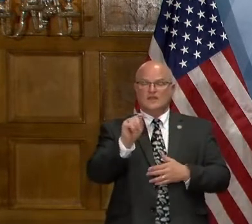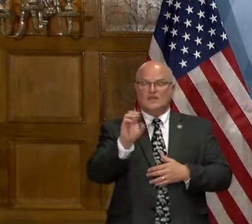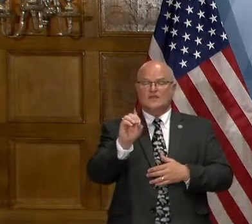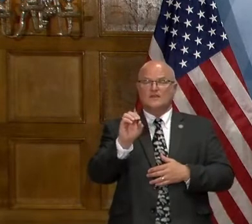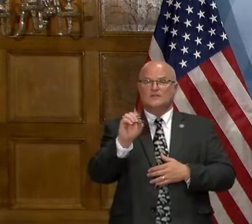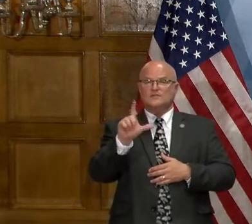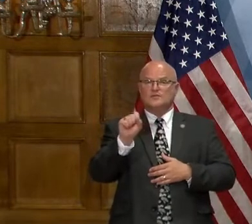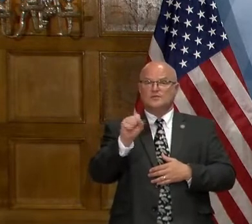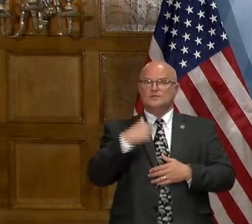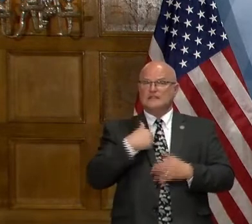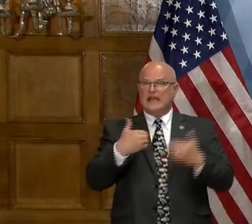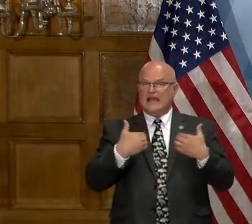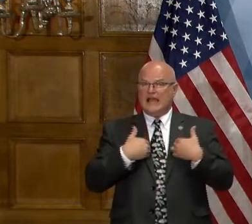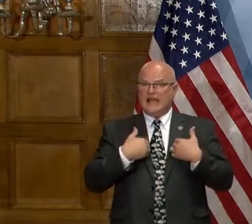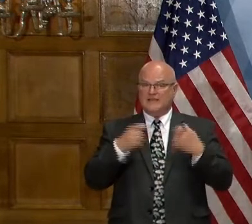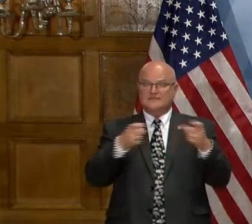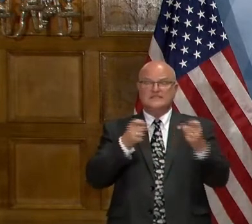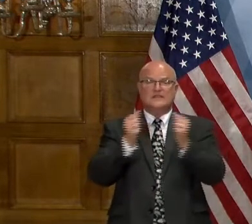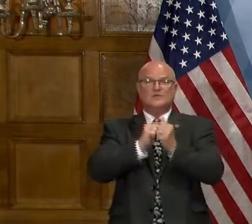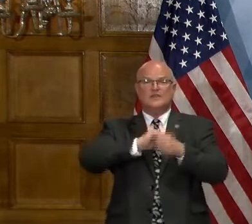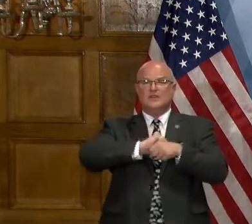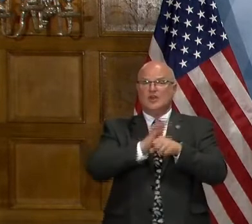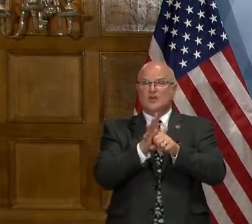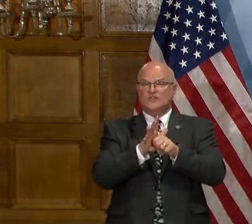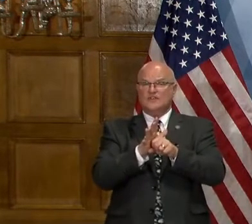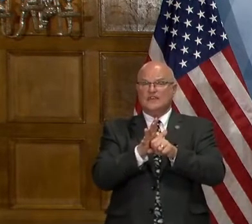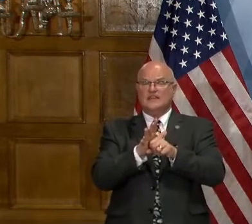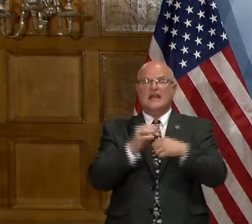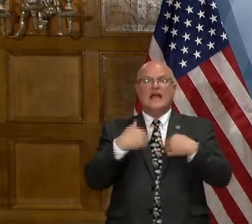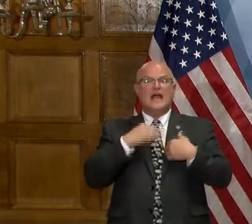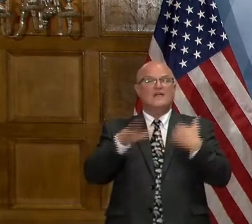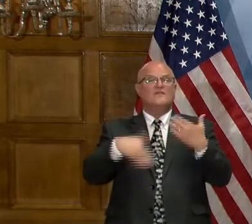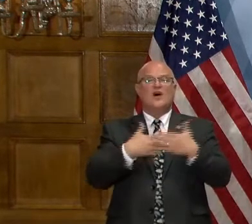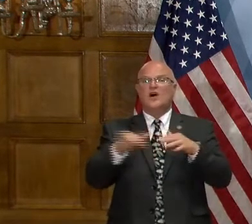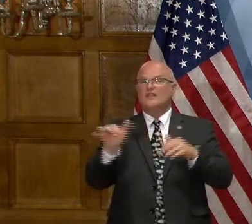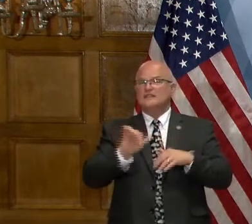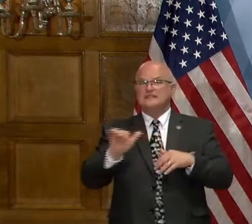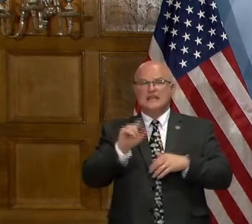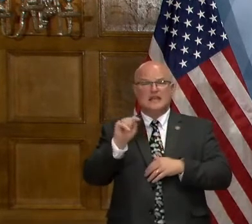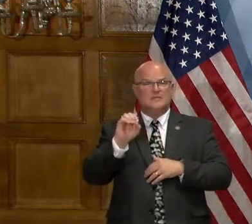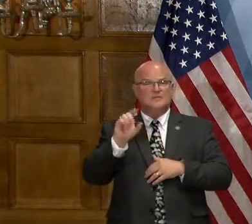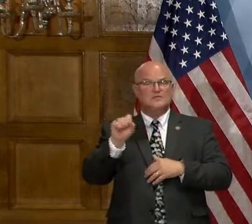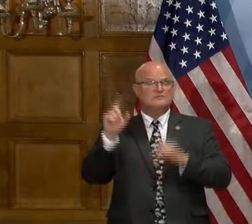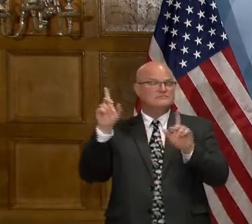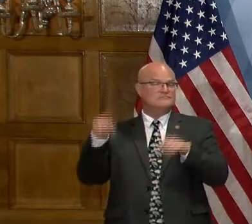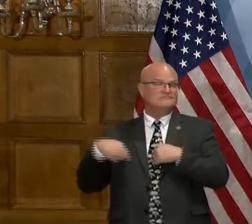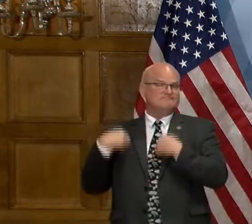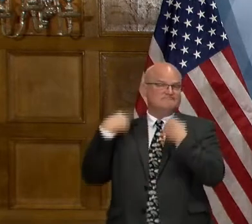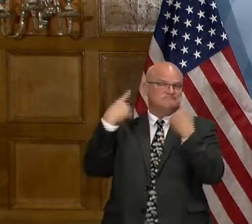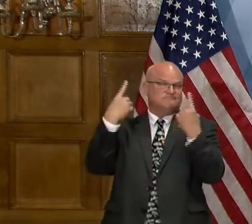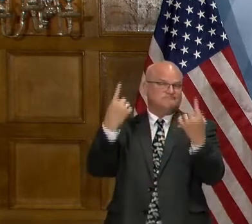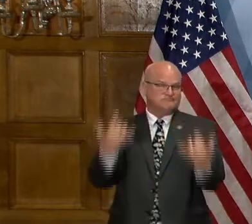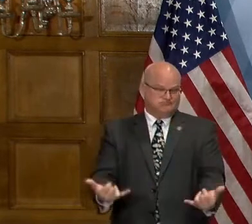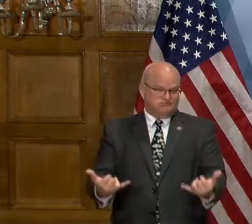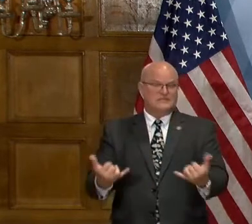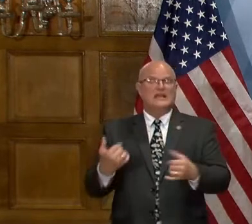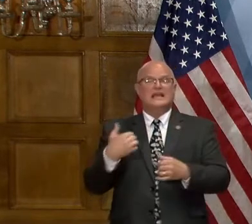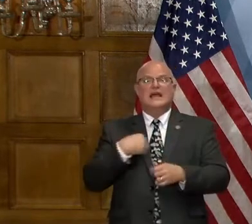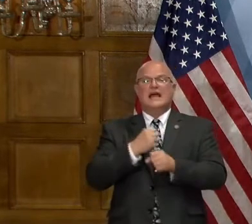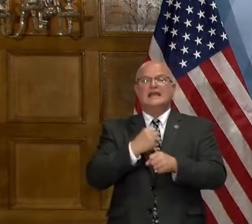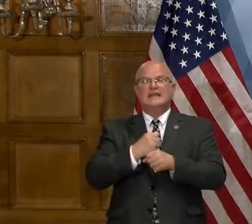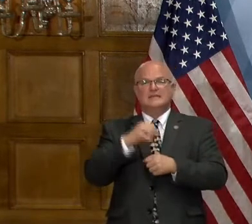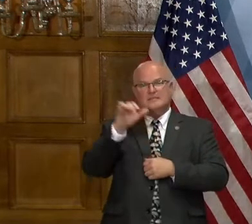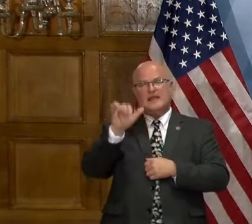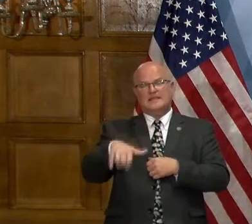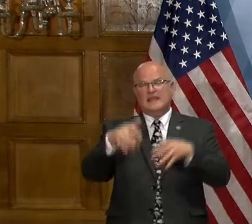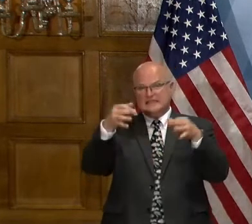I have to deal with COVID-19, I have all the same tools that I have always had, and I can make